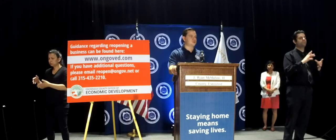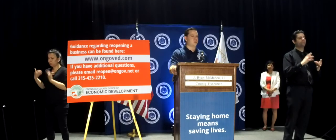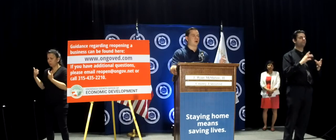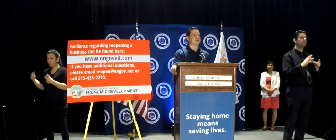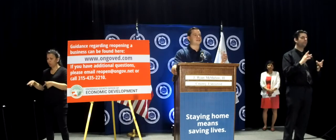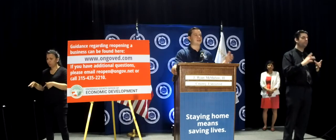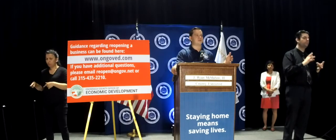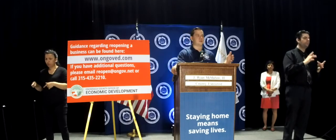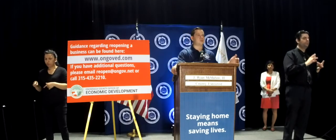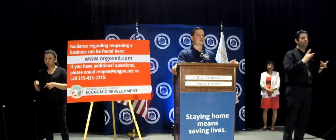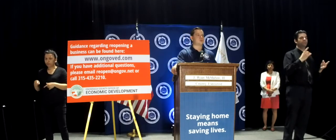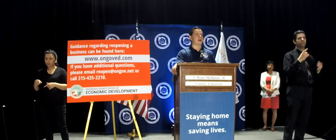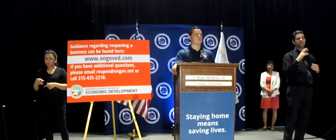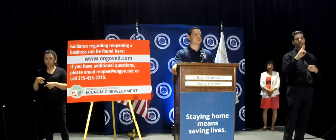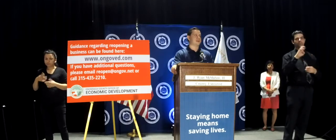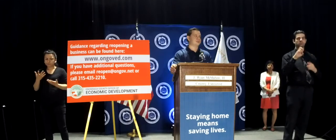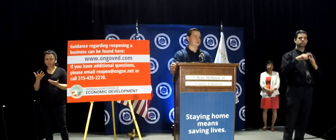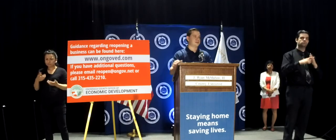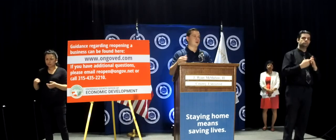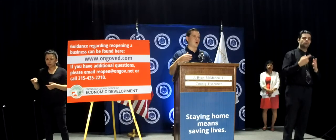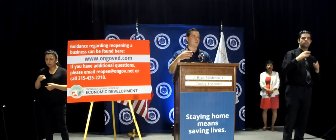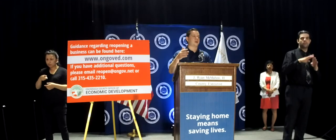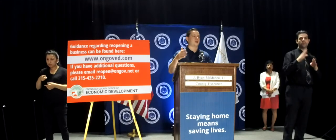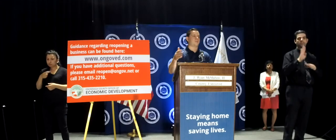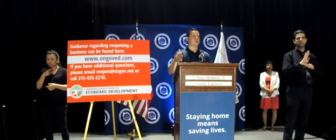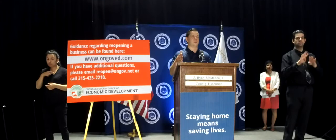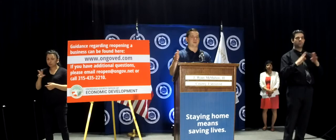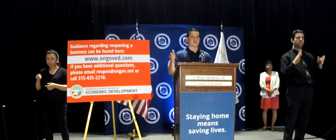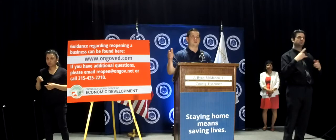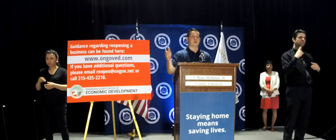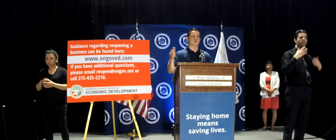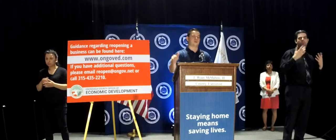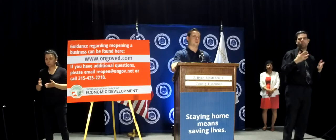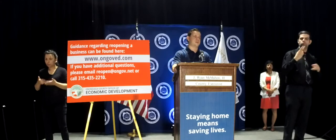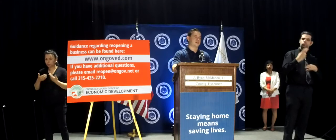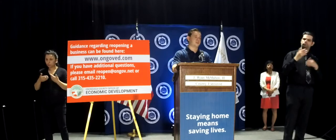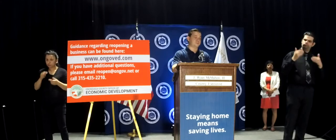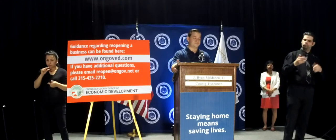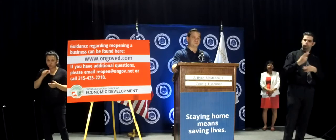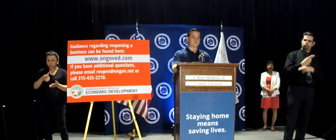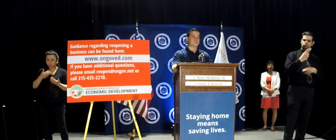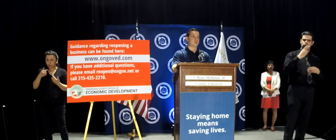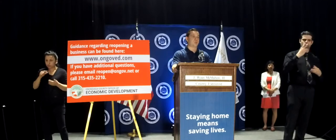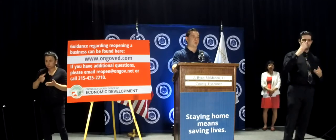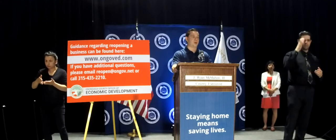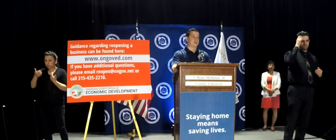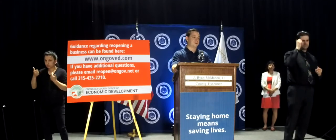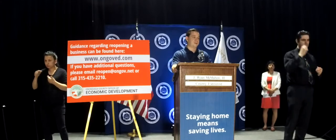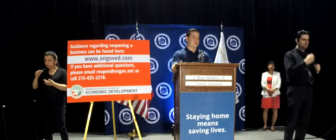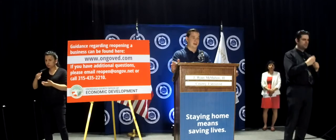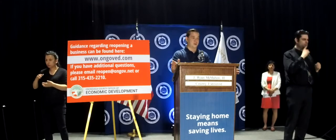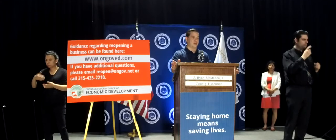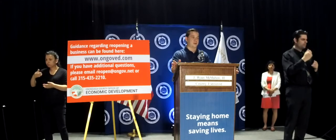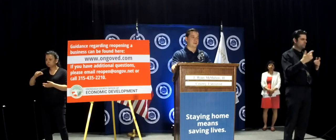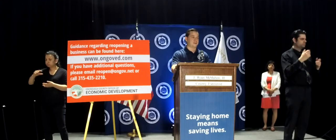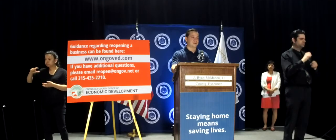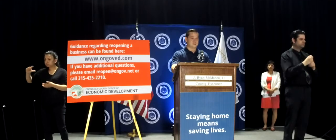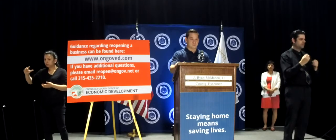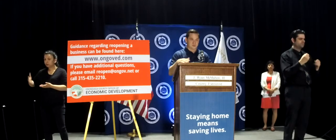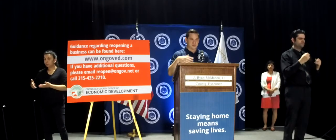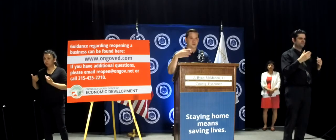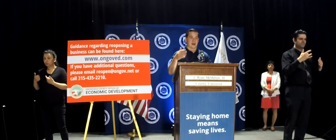do it smart and safely, use some common sense. Open it up a little bit this way if you can do it safely. Good point. I